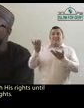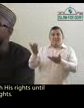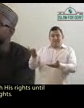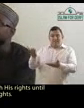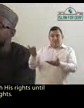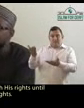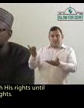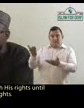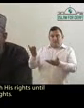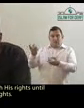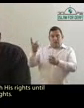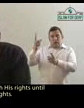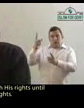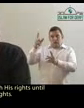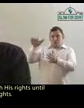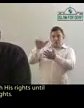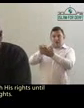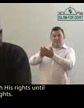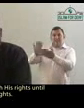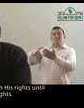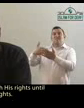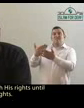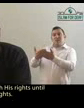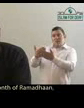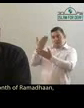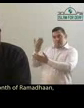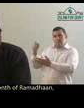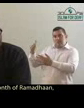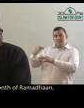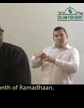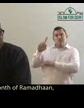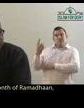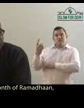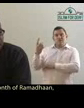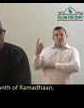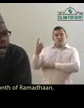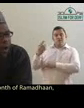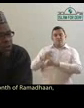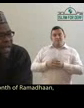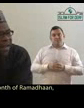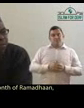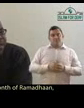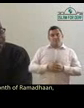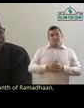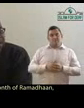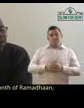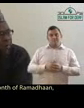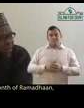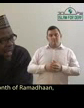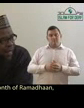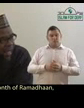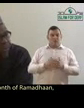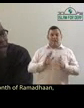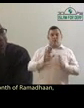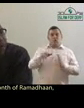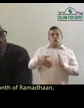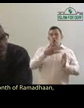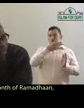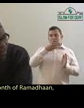his rights until she gives her husband his rights. So outside of the blessed month of Ramadan,